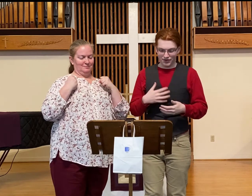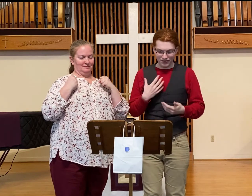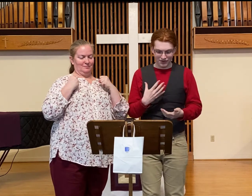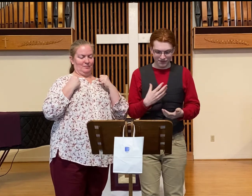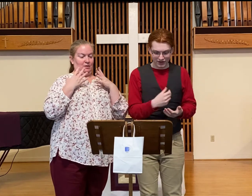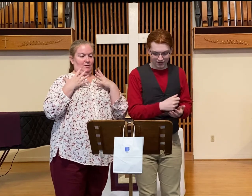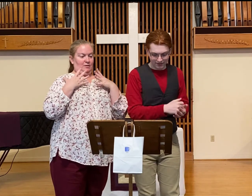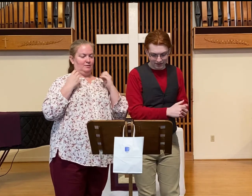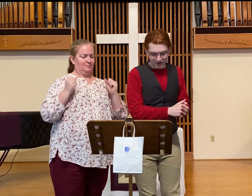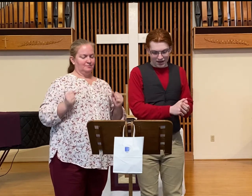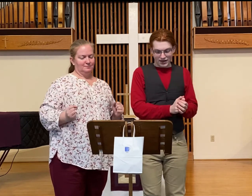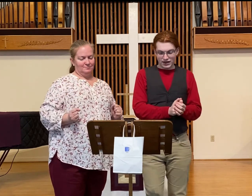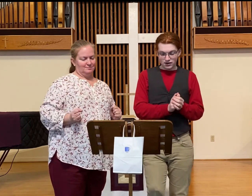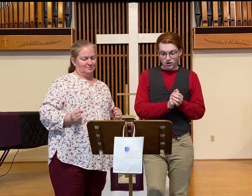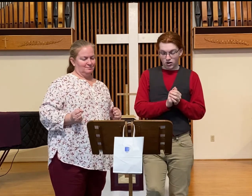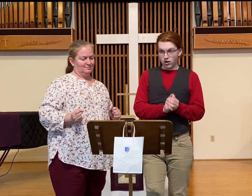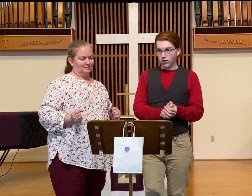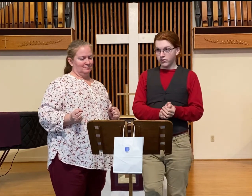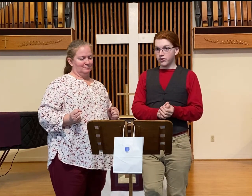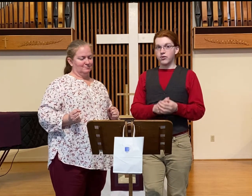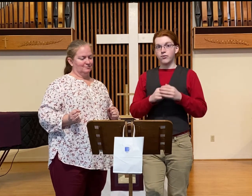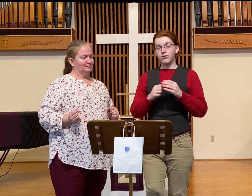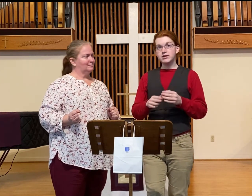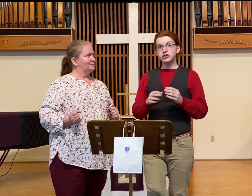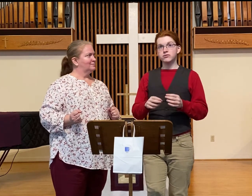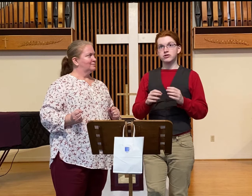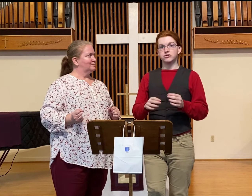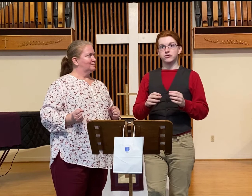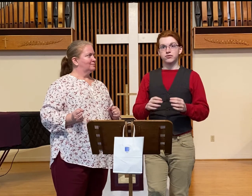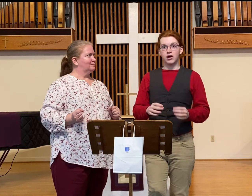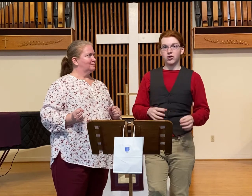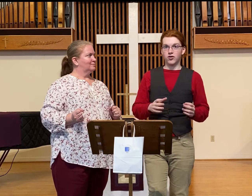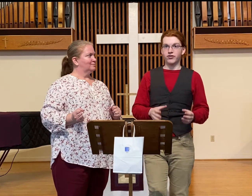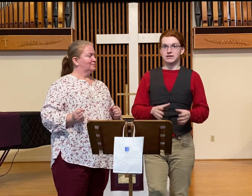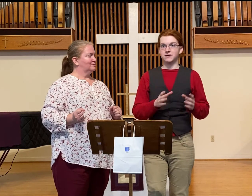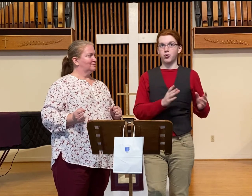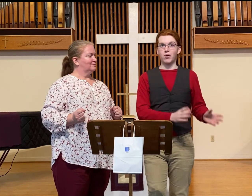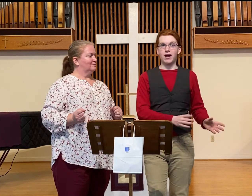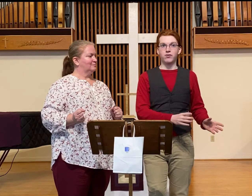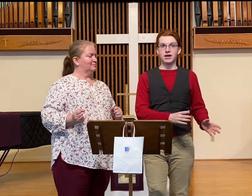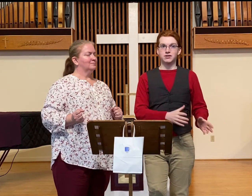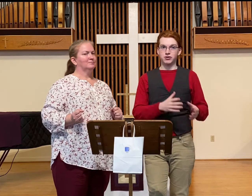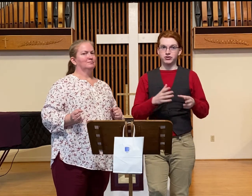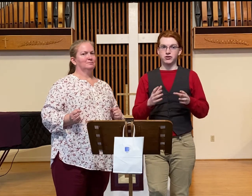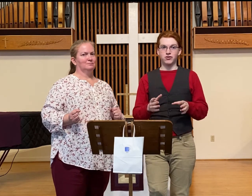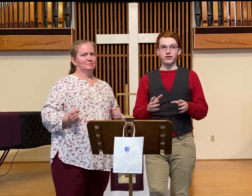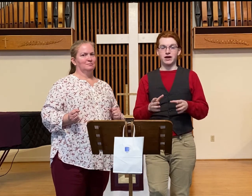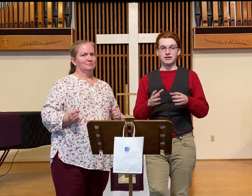the fear. And then earth, we chose to do earth as in ground, as opposed to earth as in